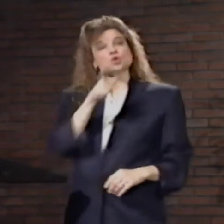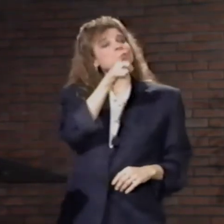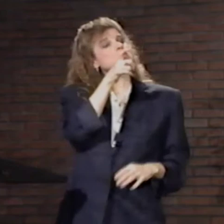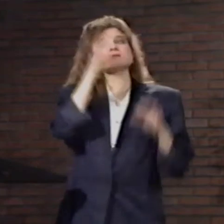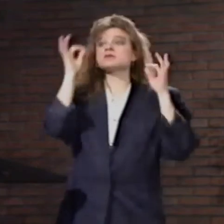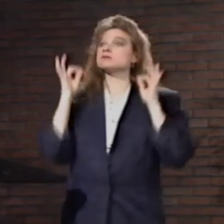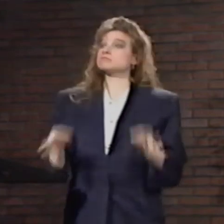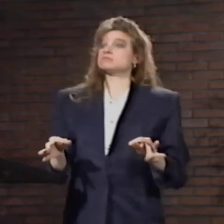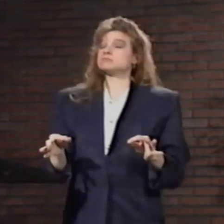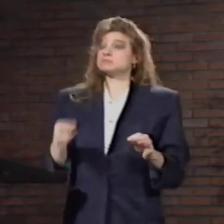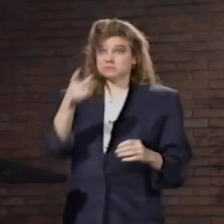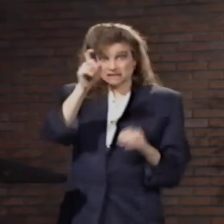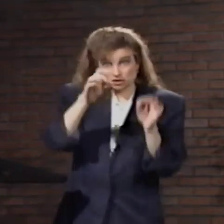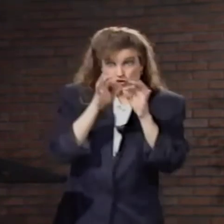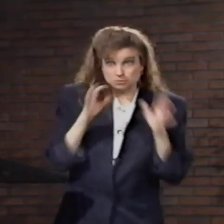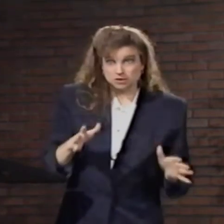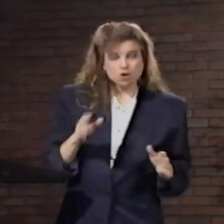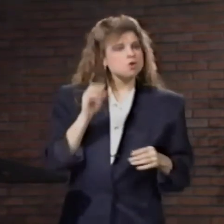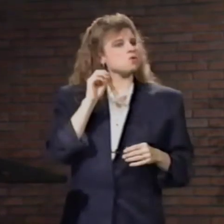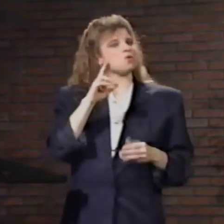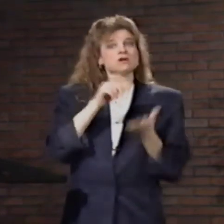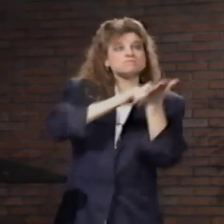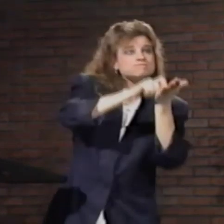That's how interpreters relate to Title I.